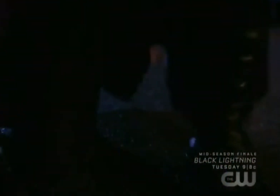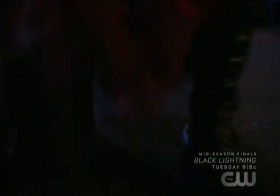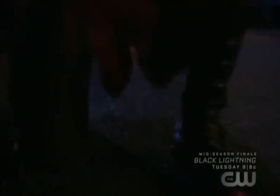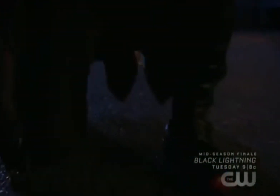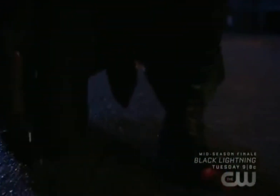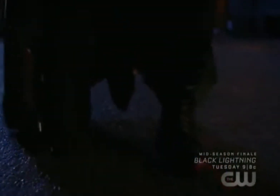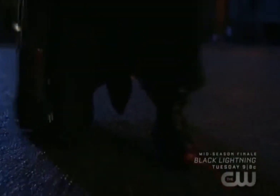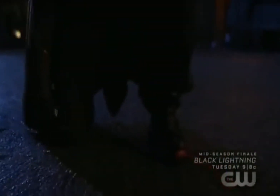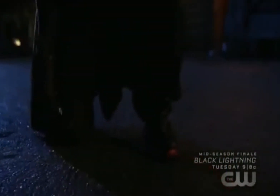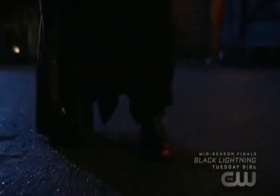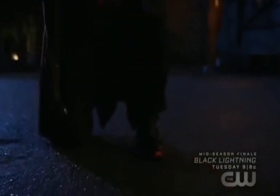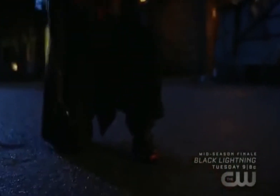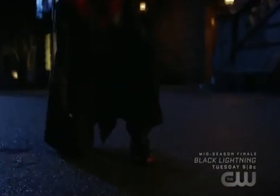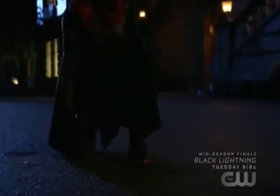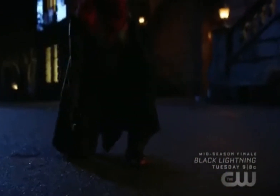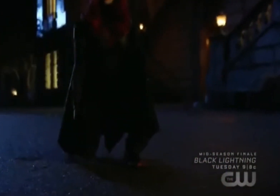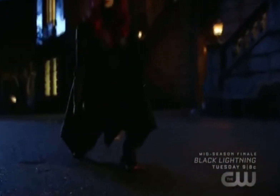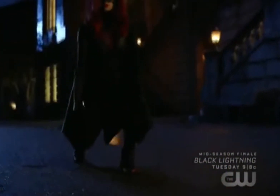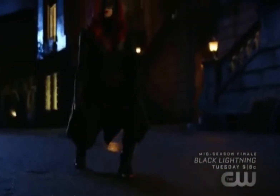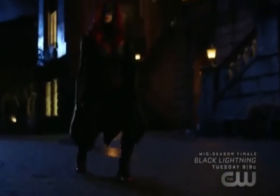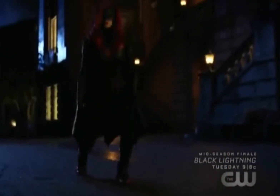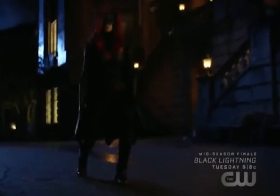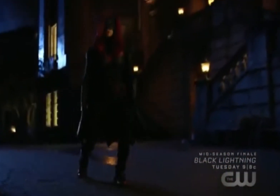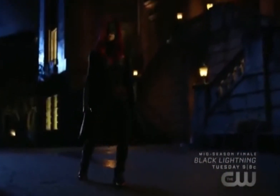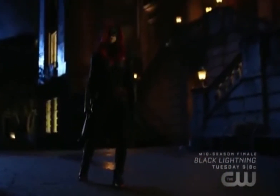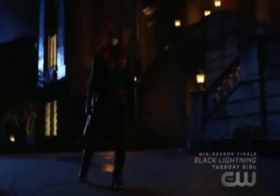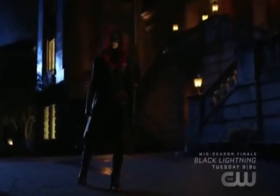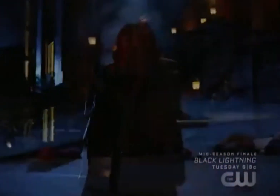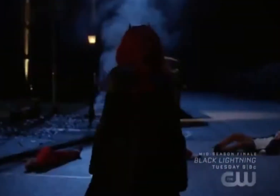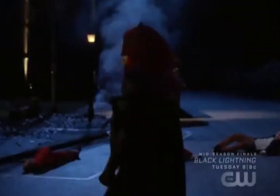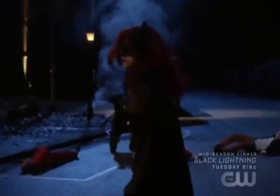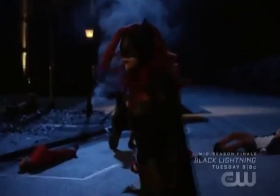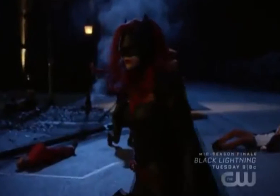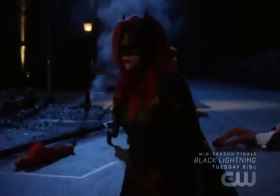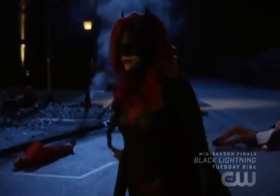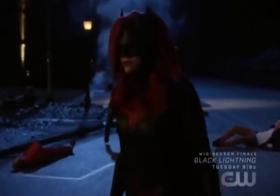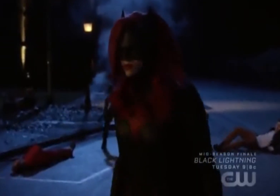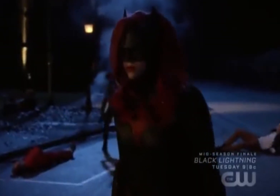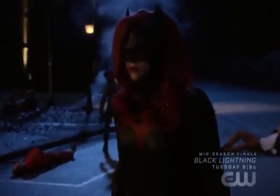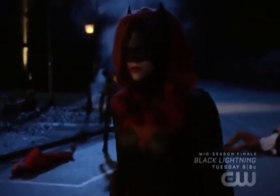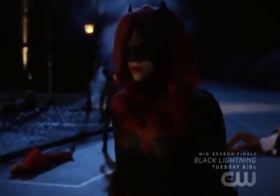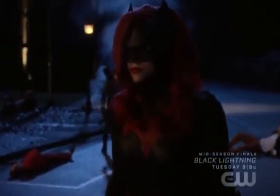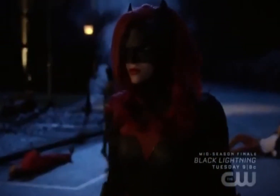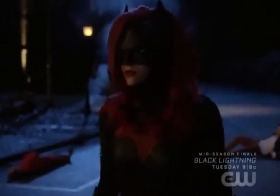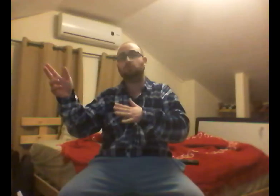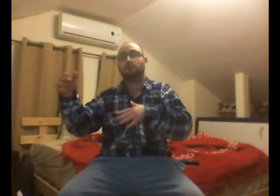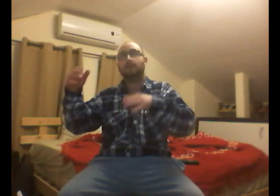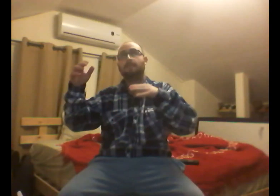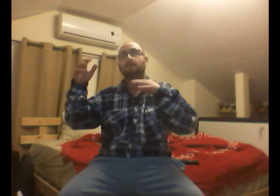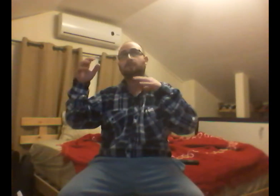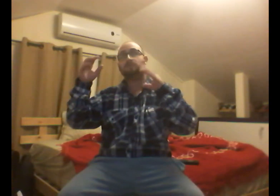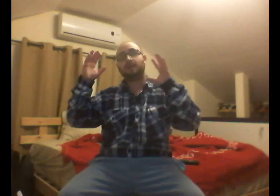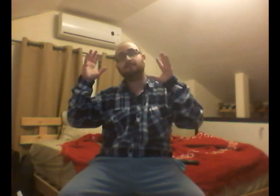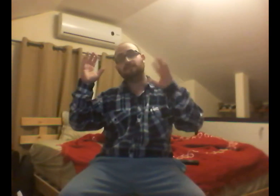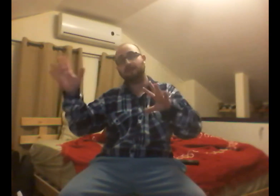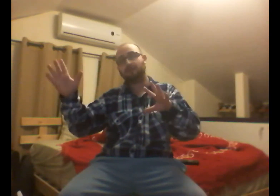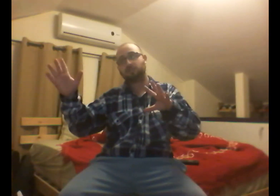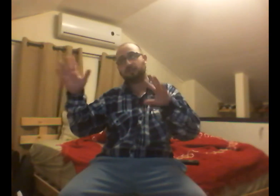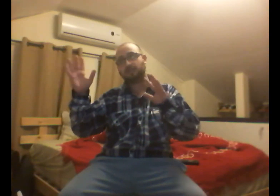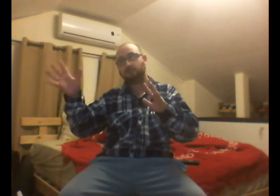this crossover. It was supposed to be a setup for a potential Batwoman show, which I'm very much